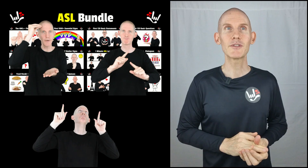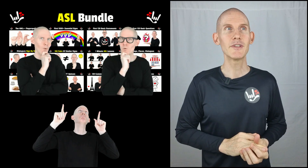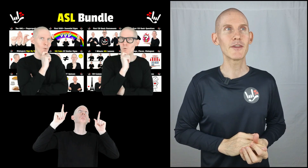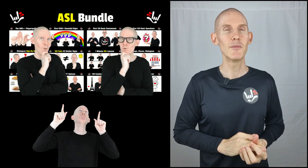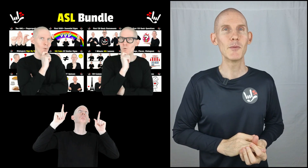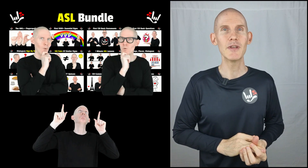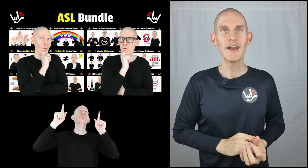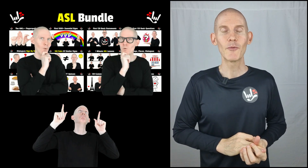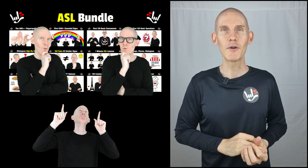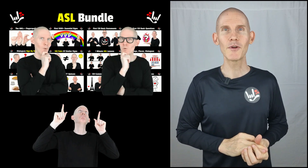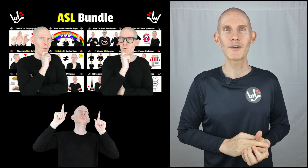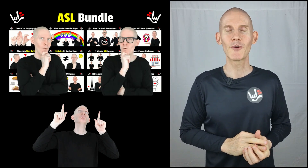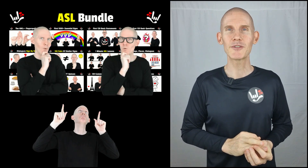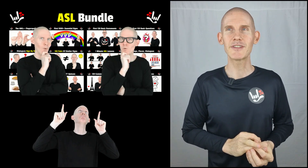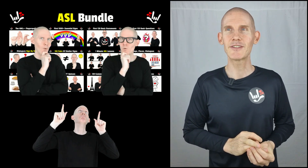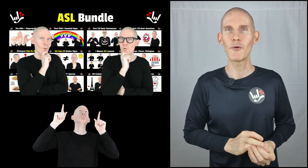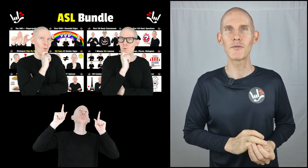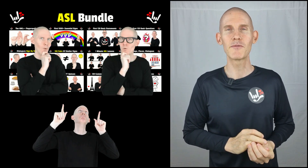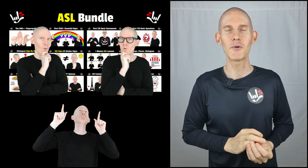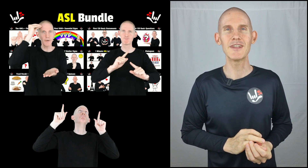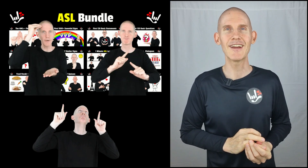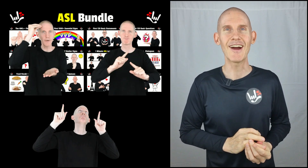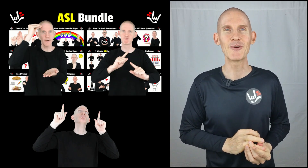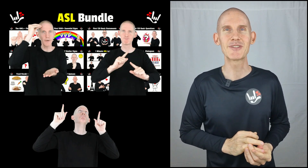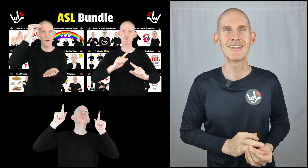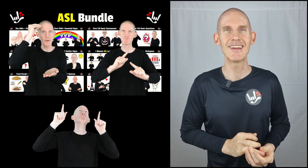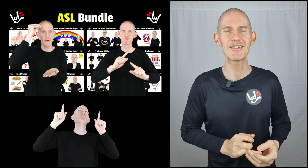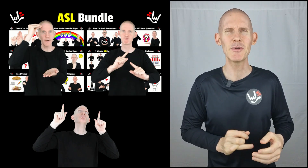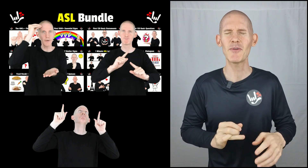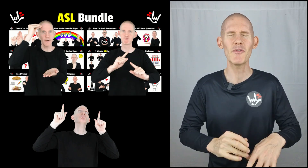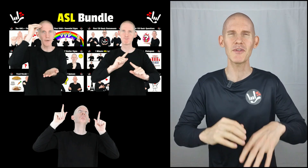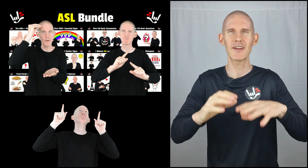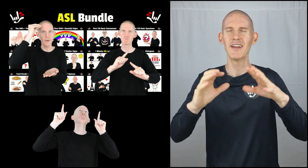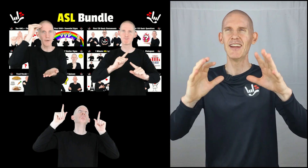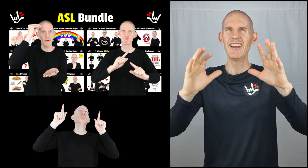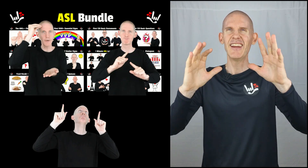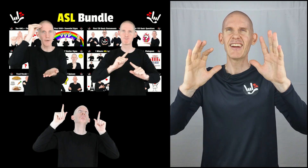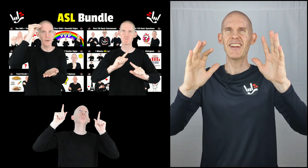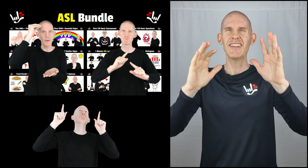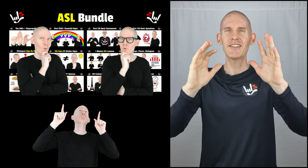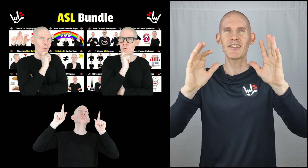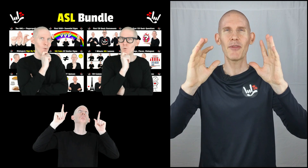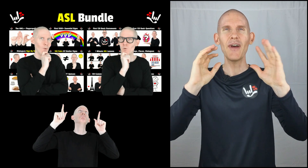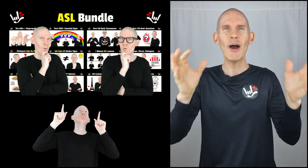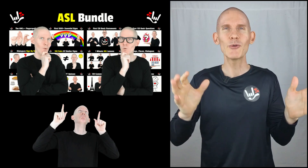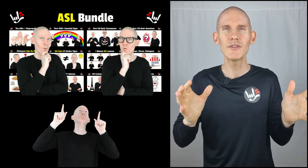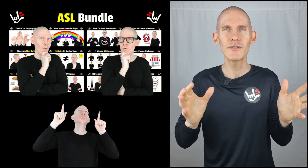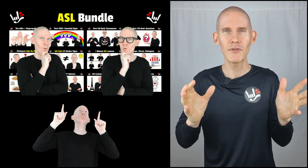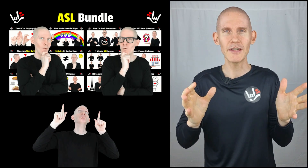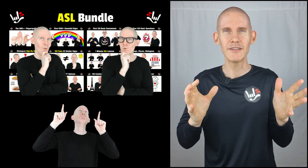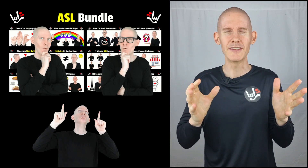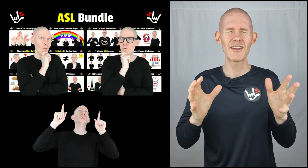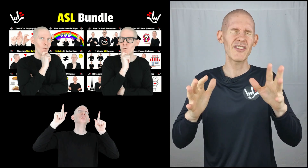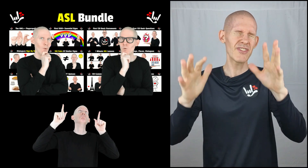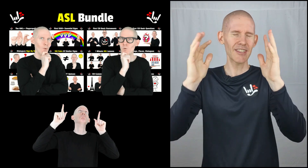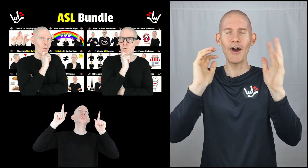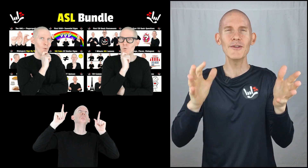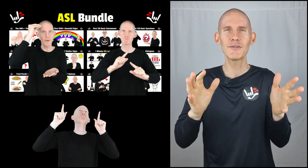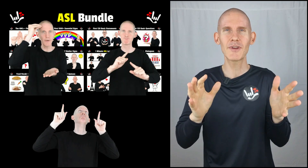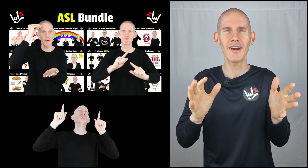at the moment. One of our courses is over 49 hours in length, and we have over just thousands of lessons, tons of